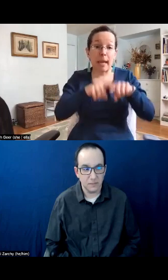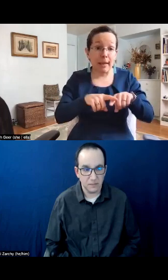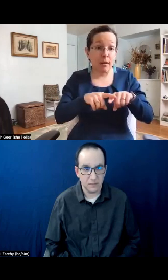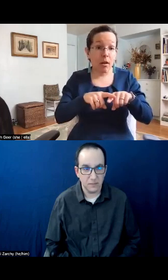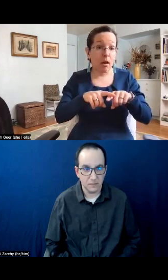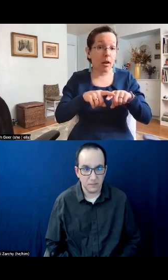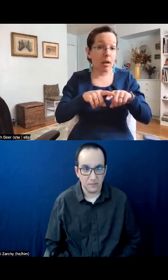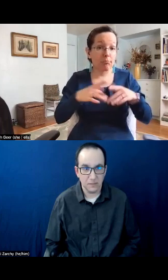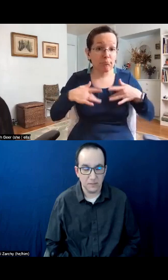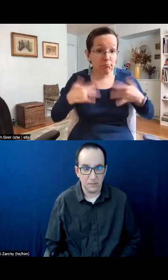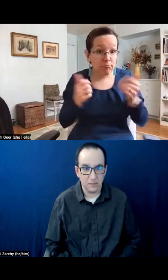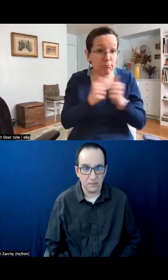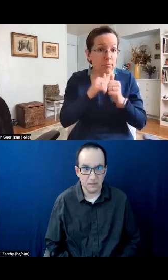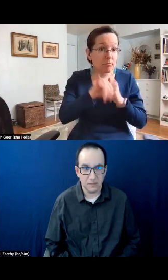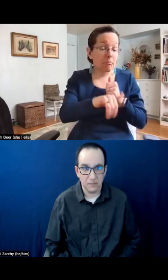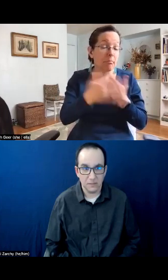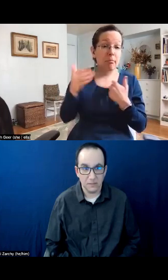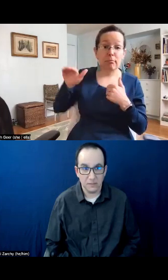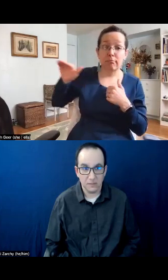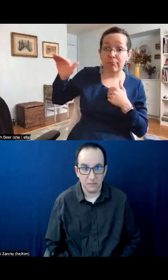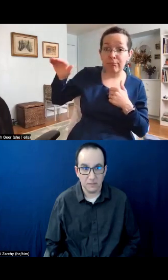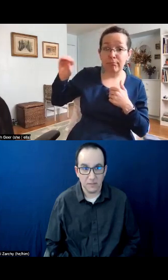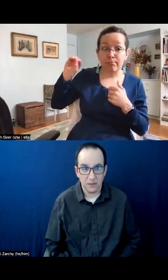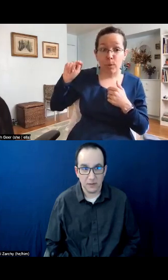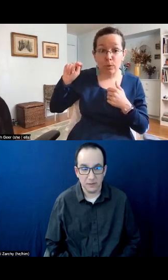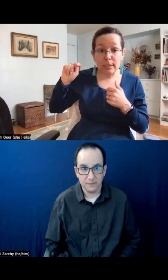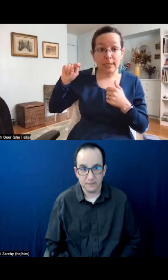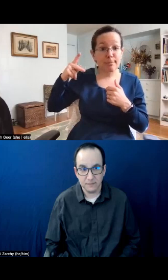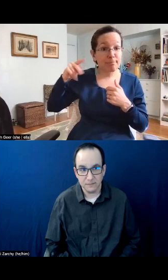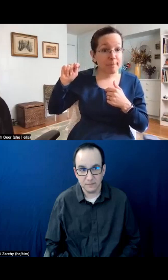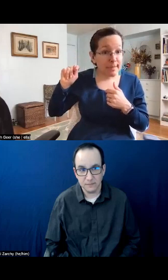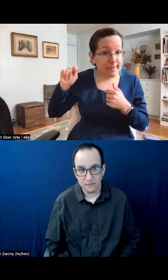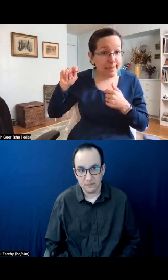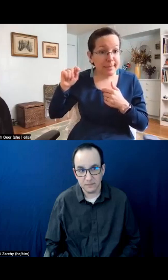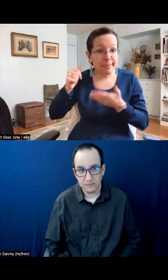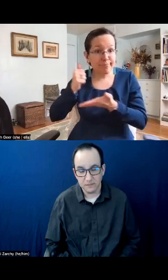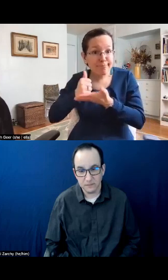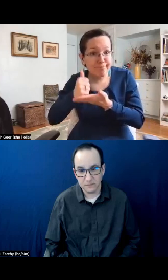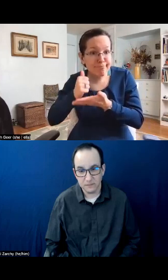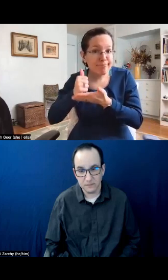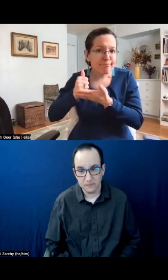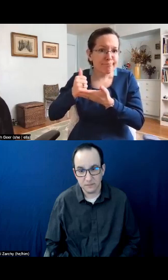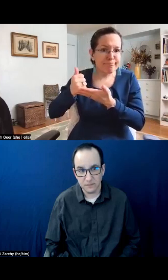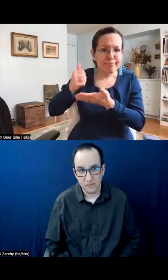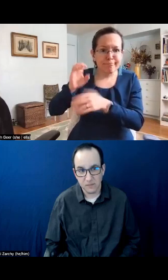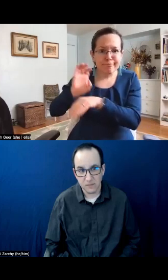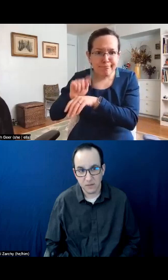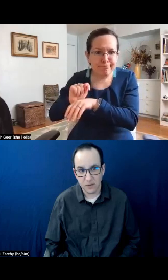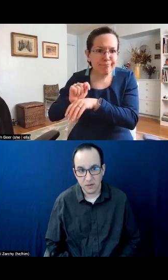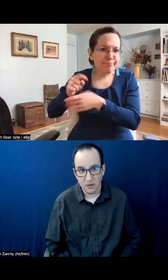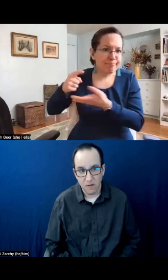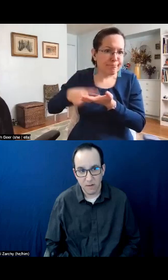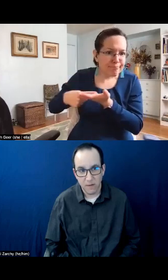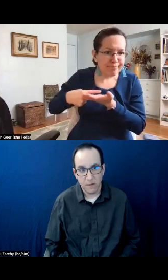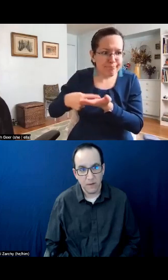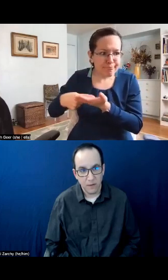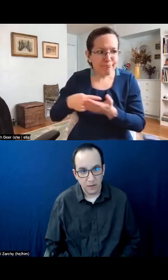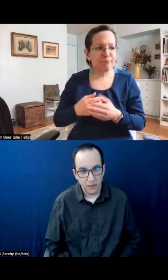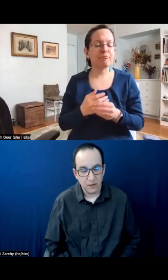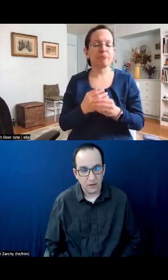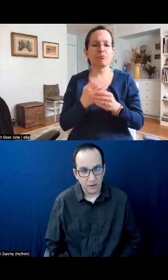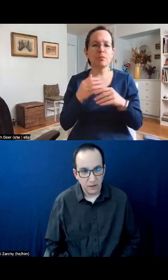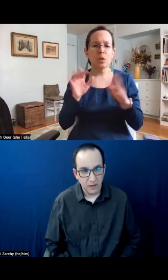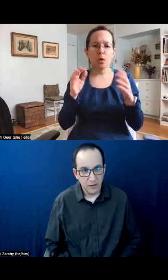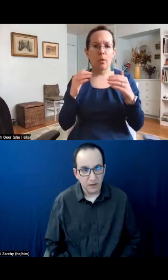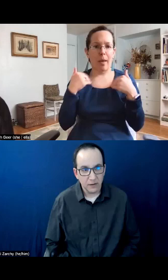something that you will likely be helping your students on, depending on how they are able to